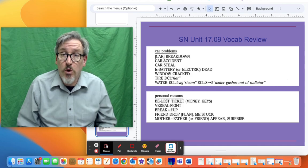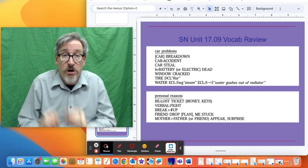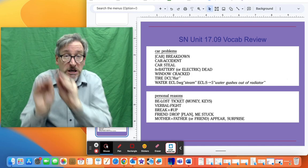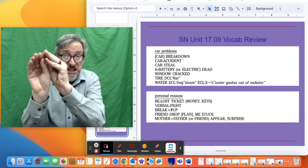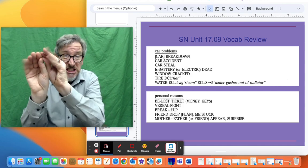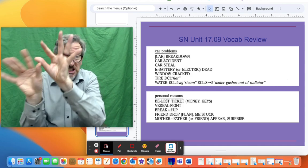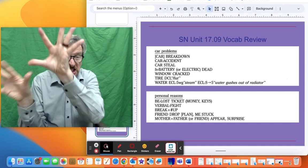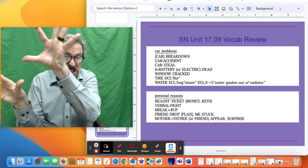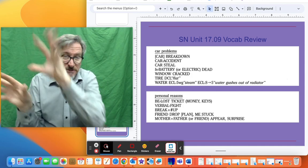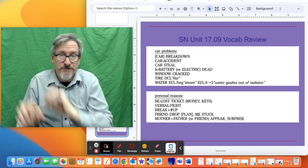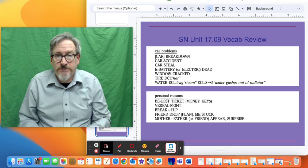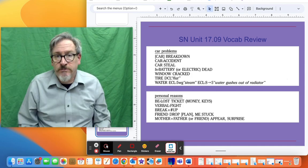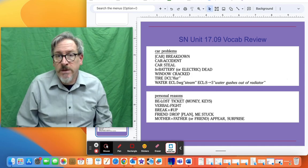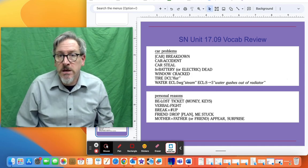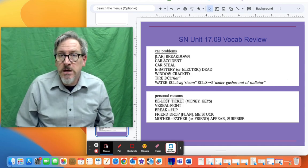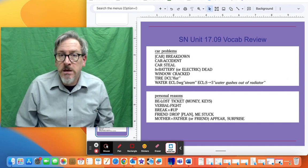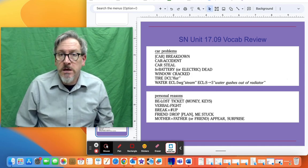Or